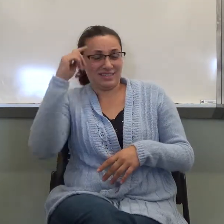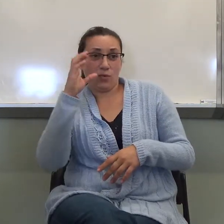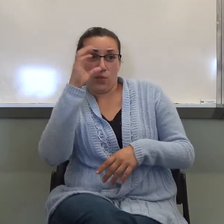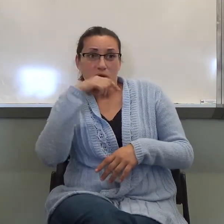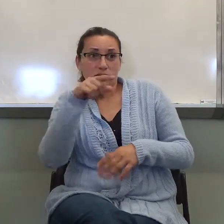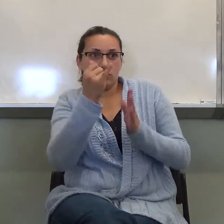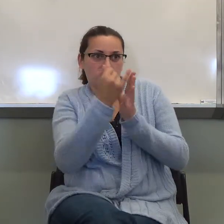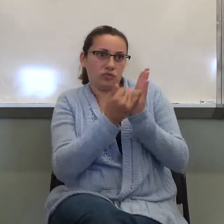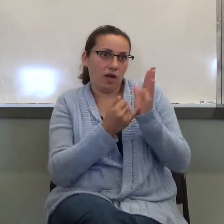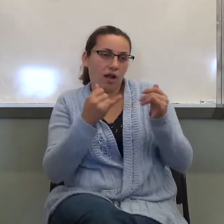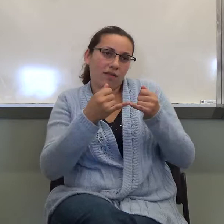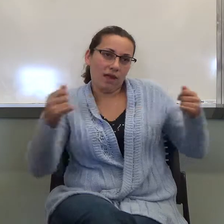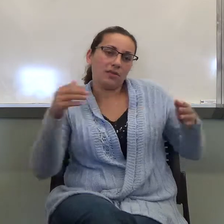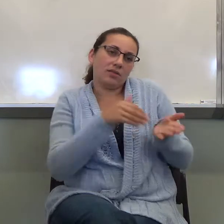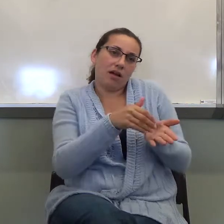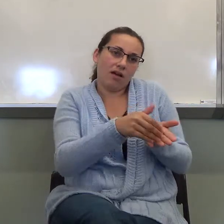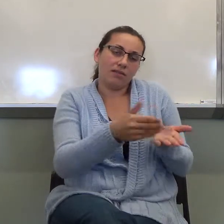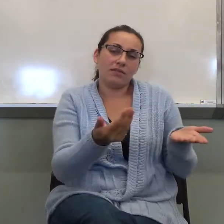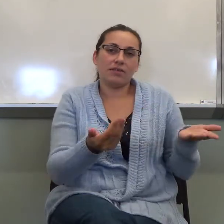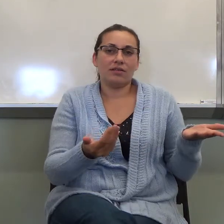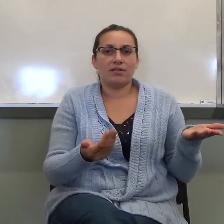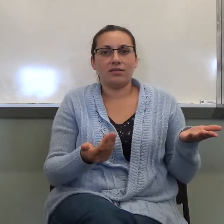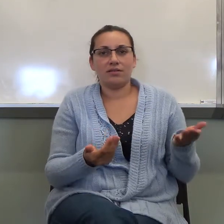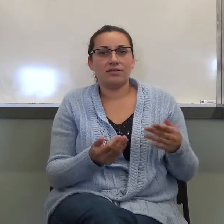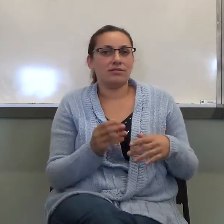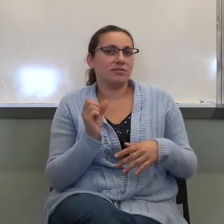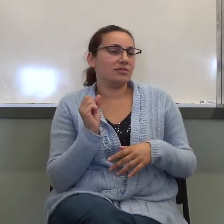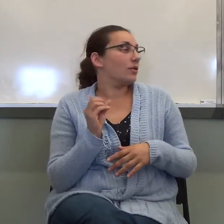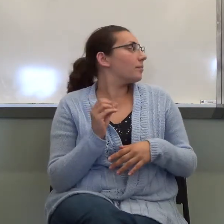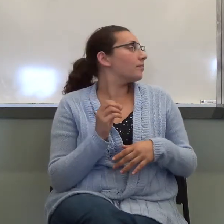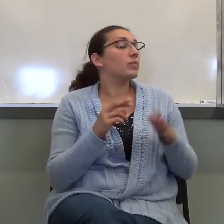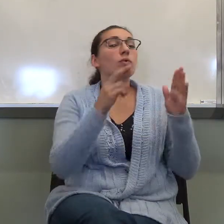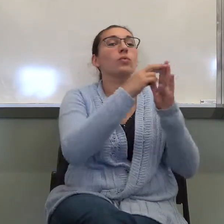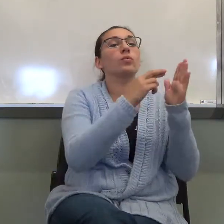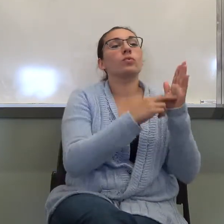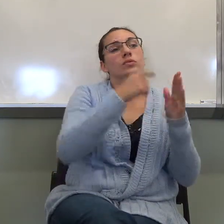addition. Here, now, I know you'll like that. Rules for addition.